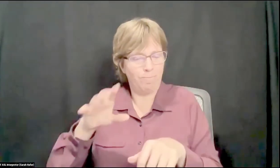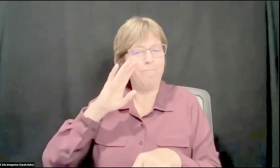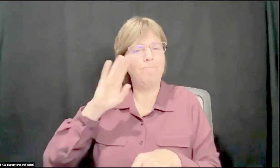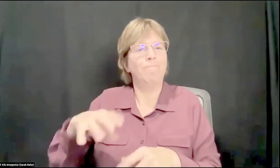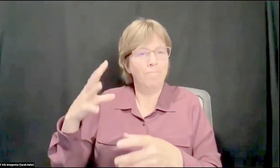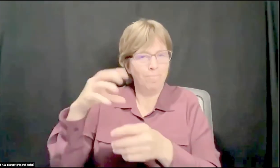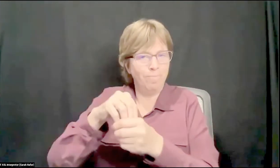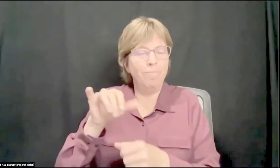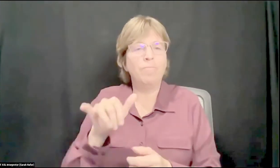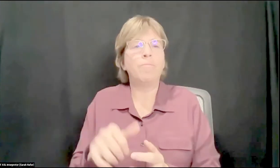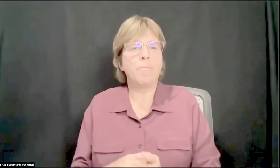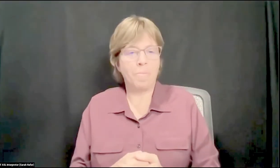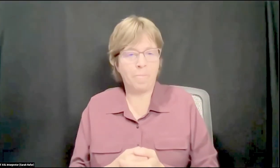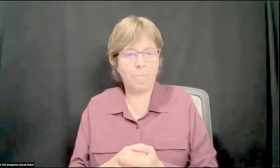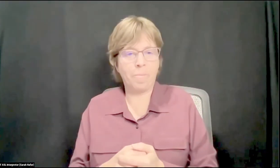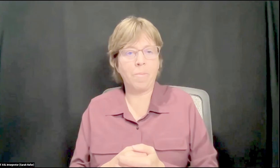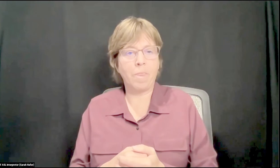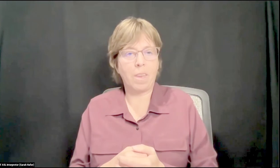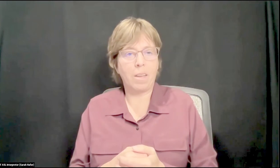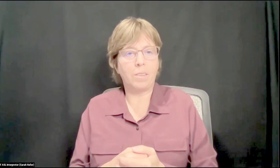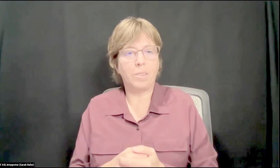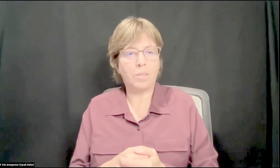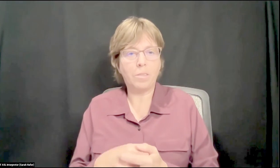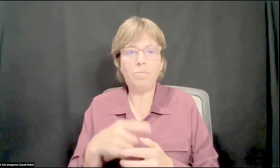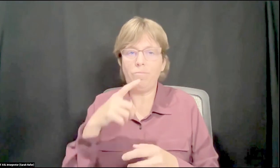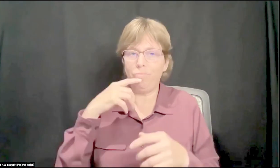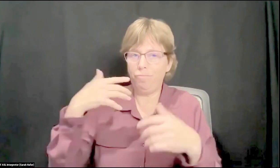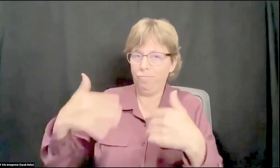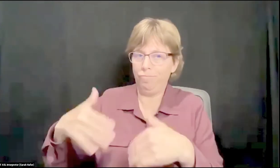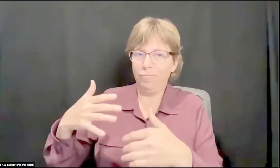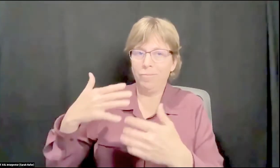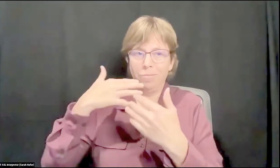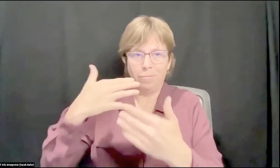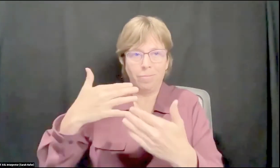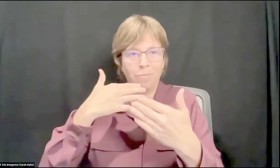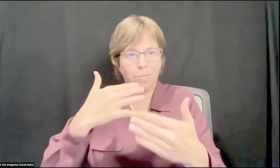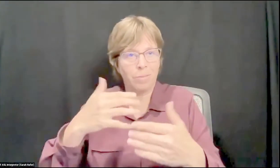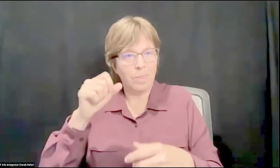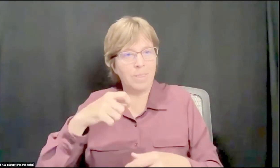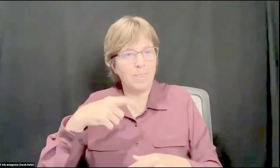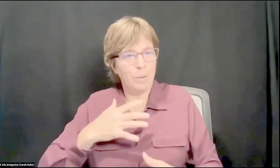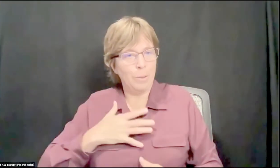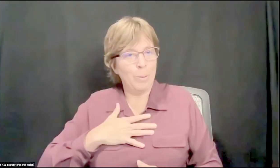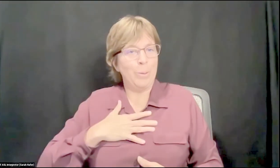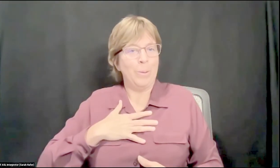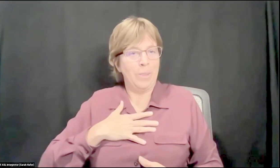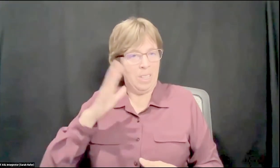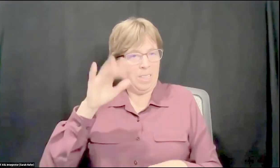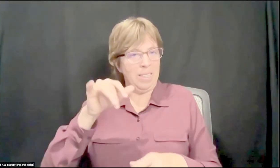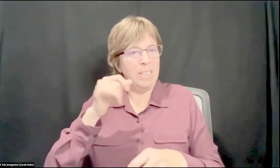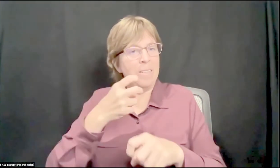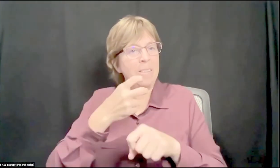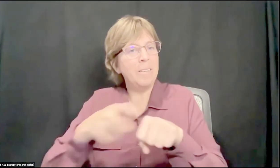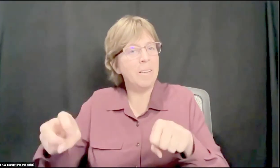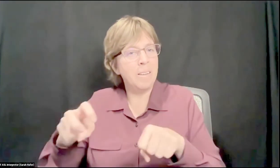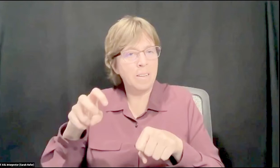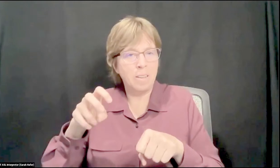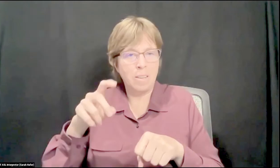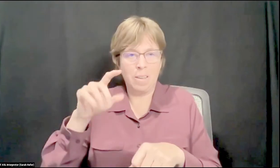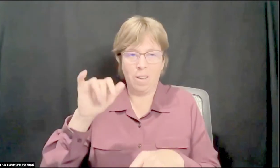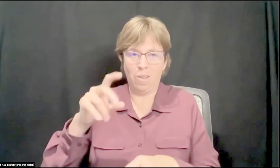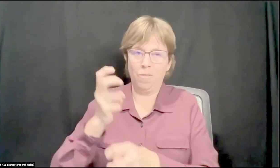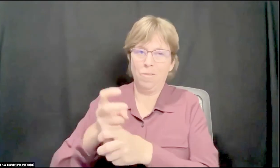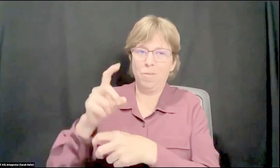Wow, thank you so much. Yeah, gosh, it is a really hard question for sure, and definitely always wish for more resources to